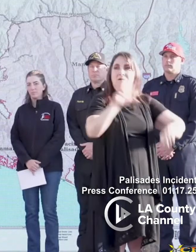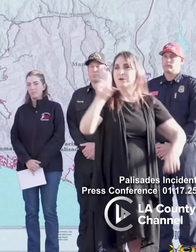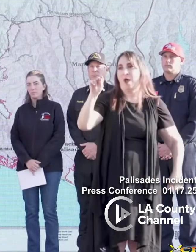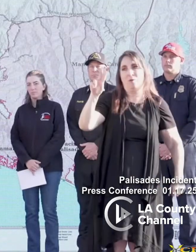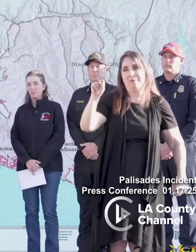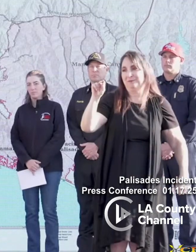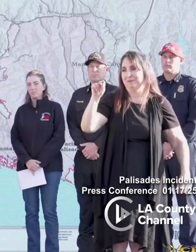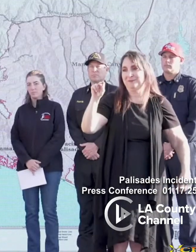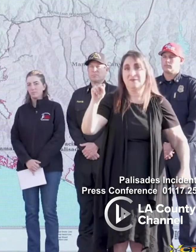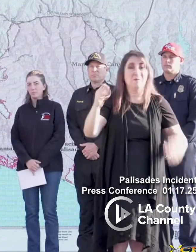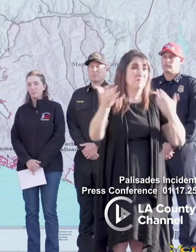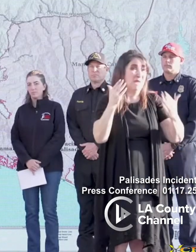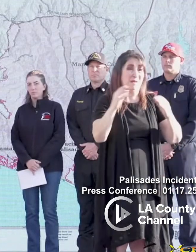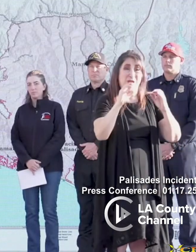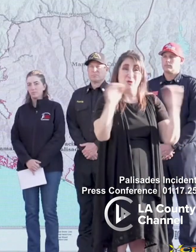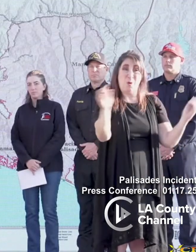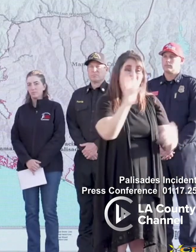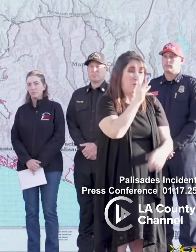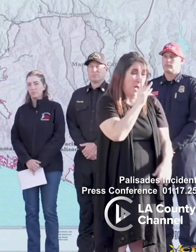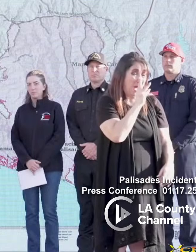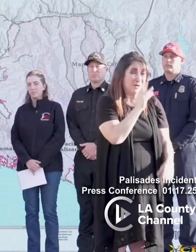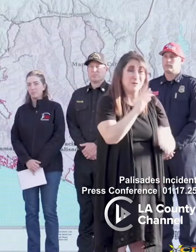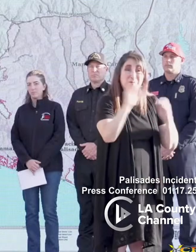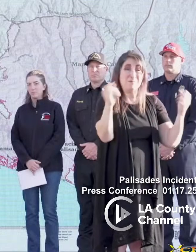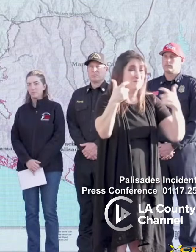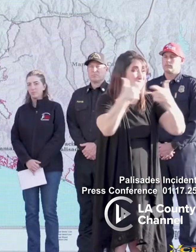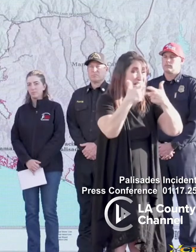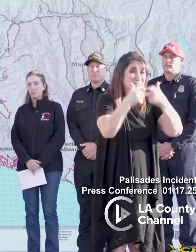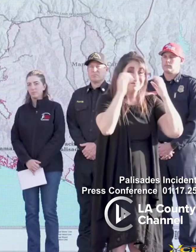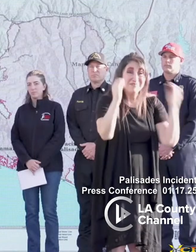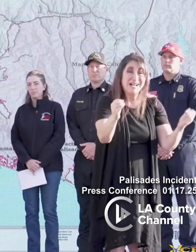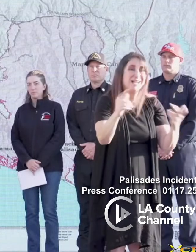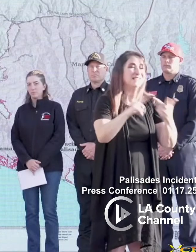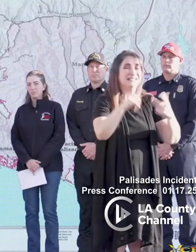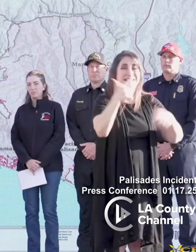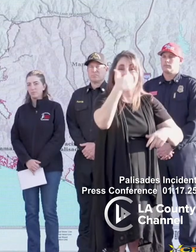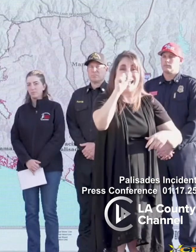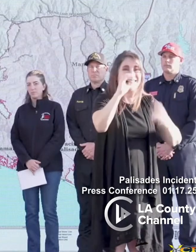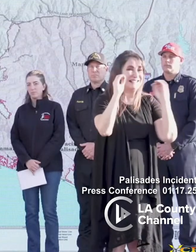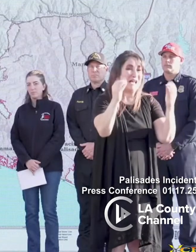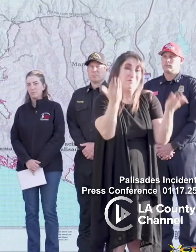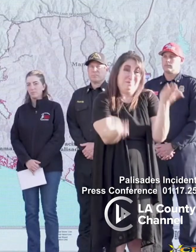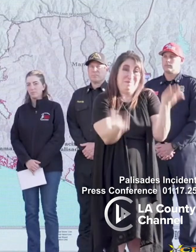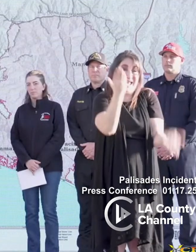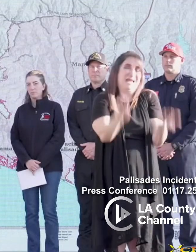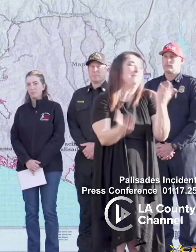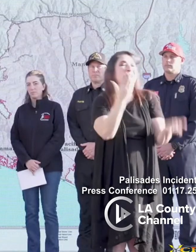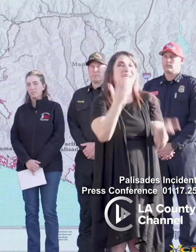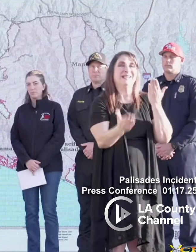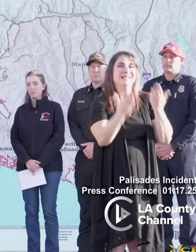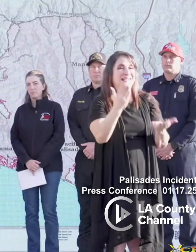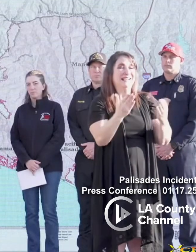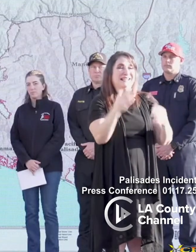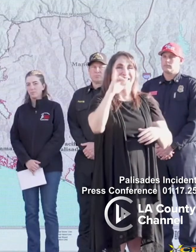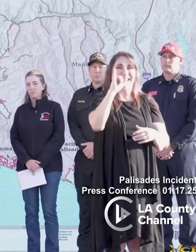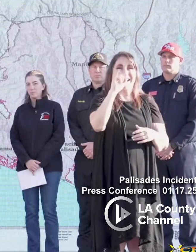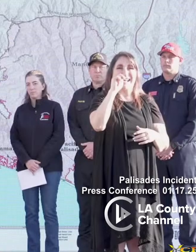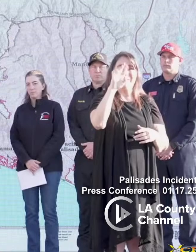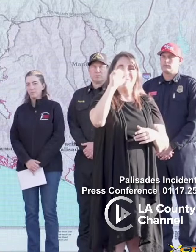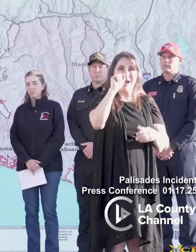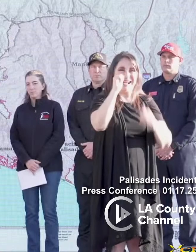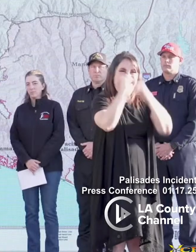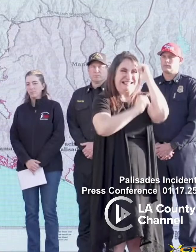not have water access, power, or gas. Utility infrastructure is damaged throughout